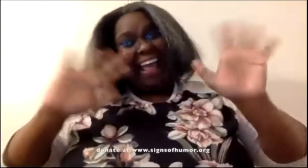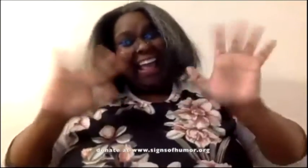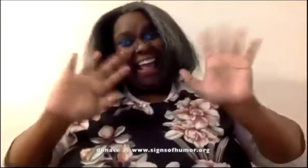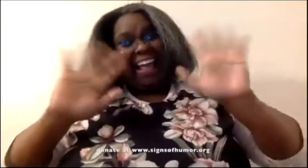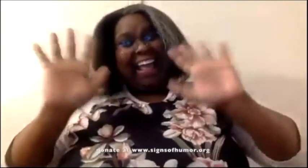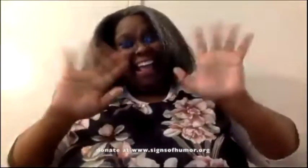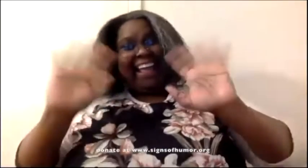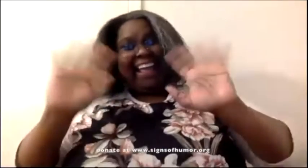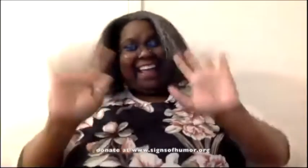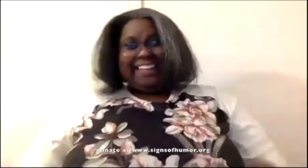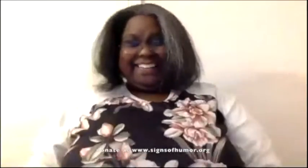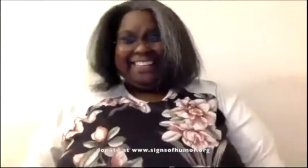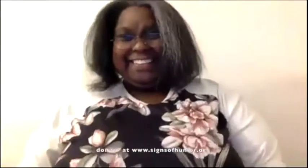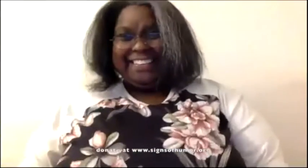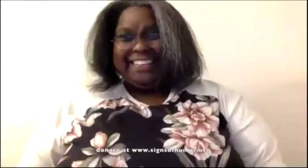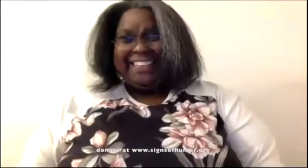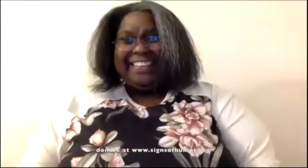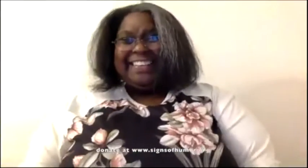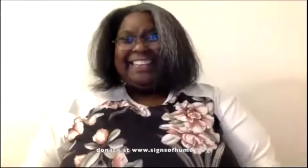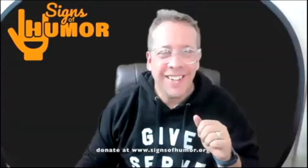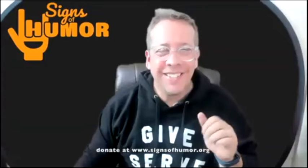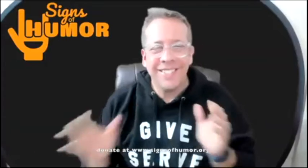That's all for me. Bye, everyone.